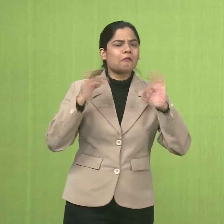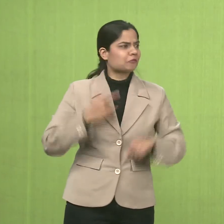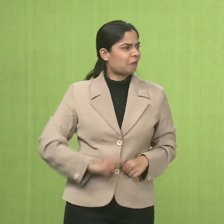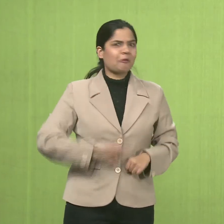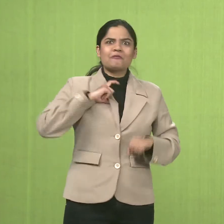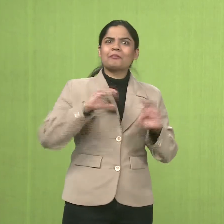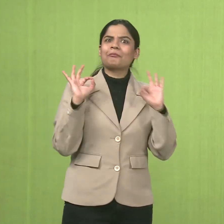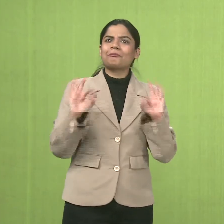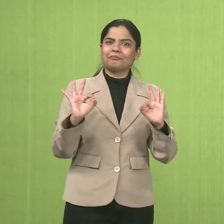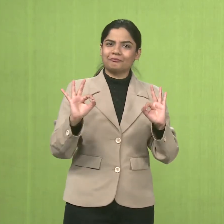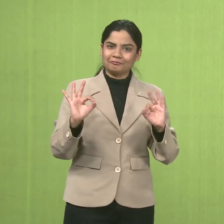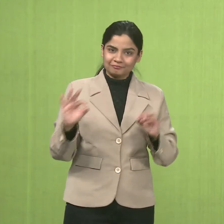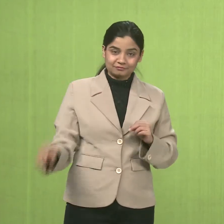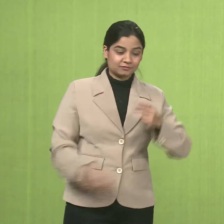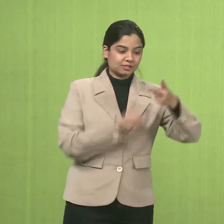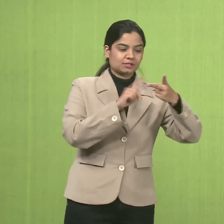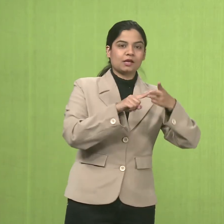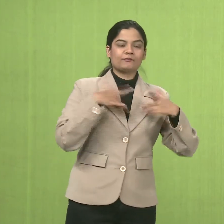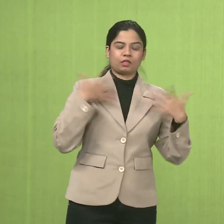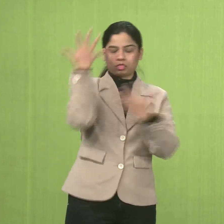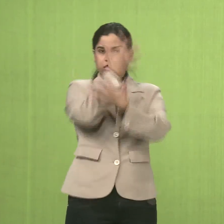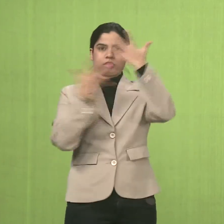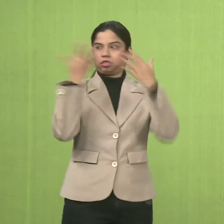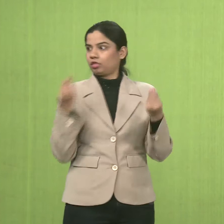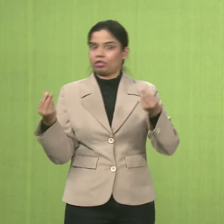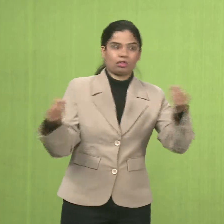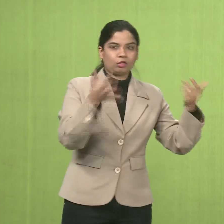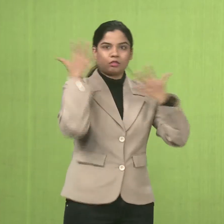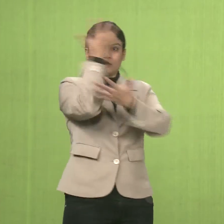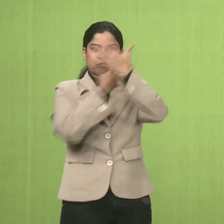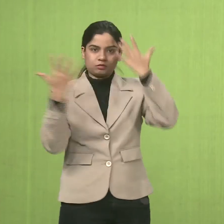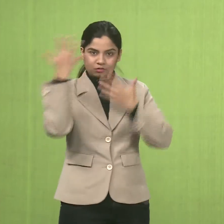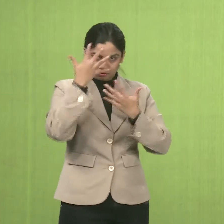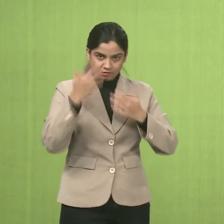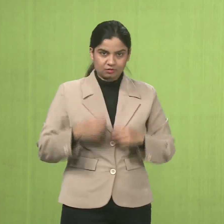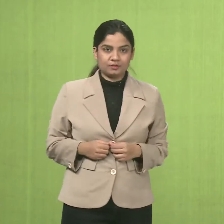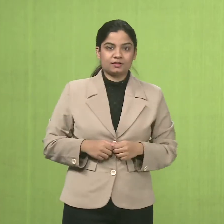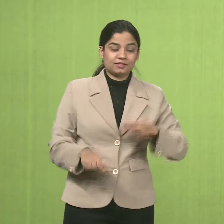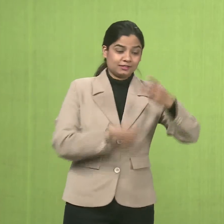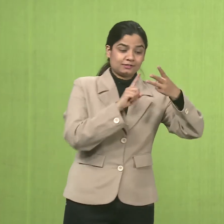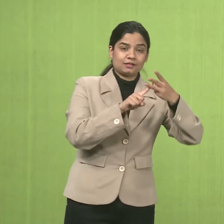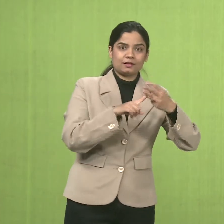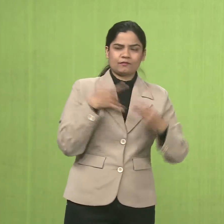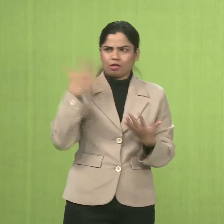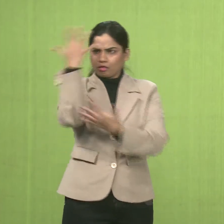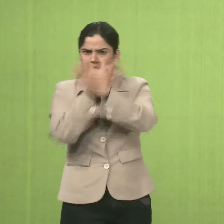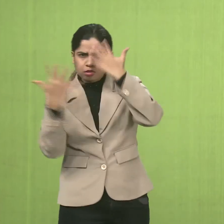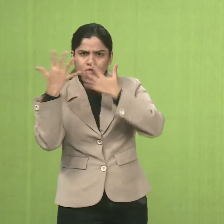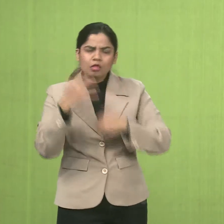the hair on the body, etc. How do they feel? First, good and confident. Second, conscious and odd. And third, conscious